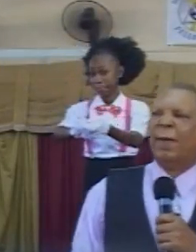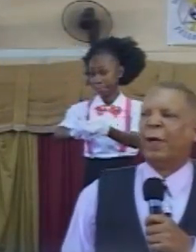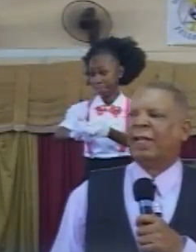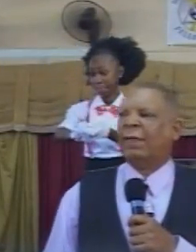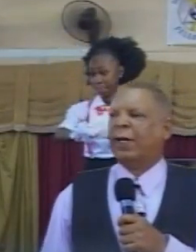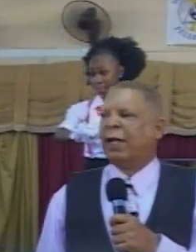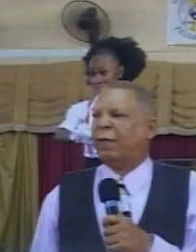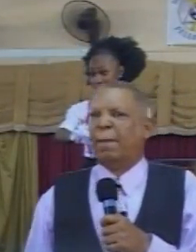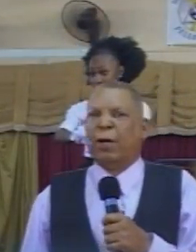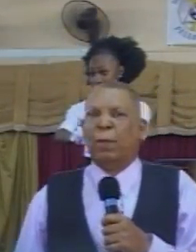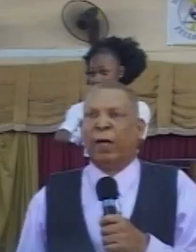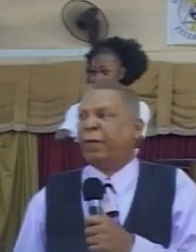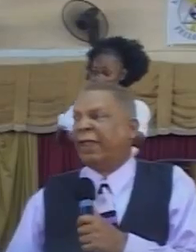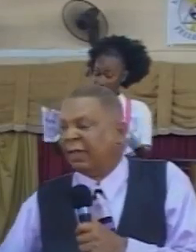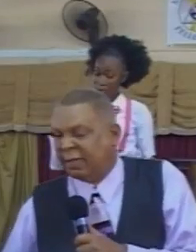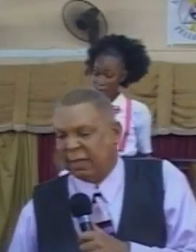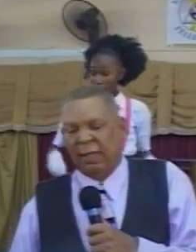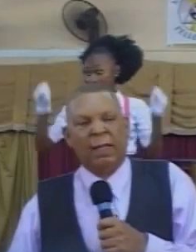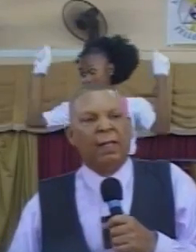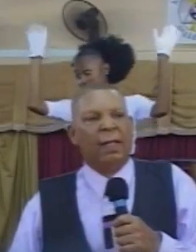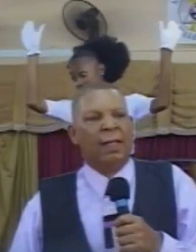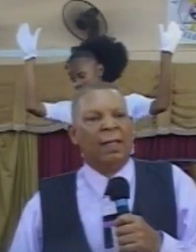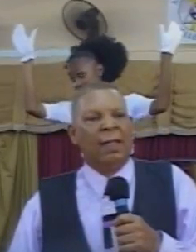So you want to give up your salvation for a man or woman or for things?